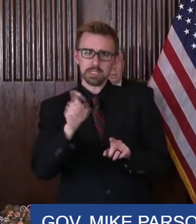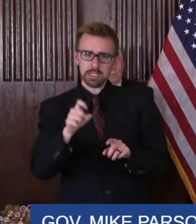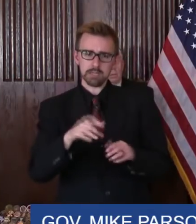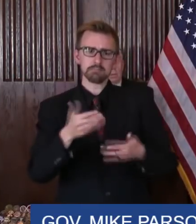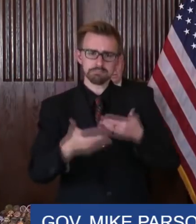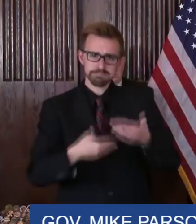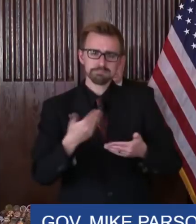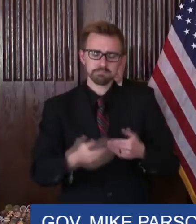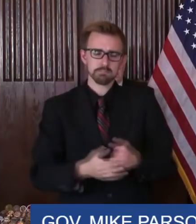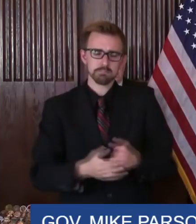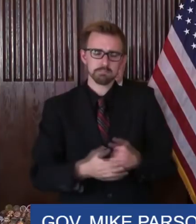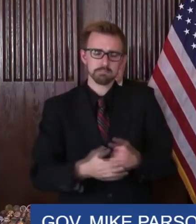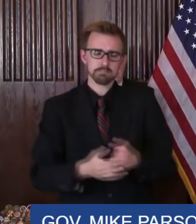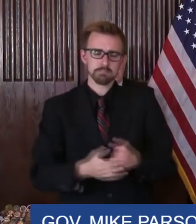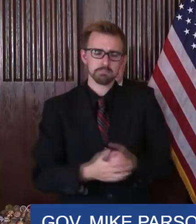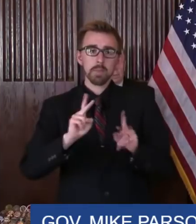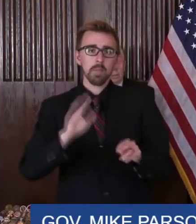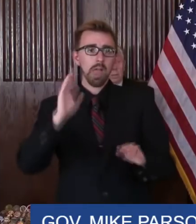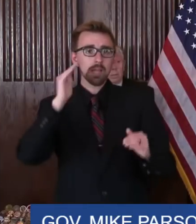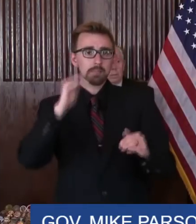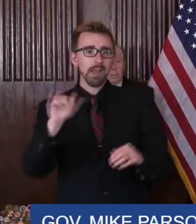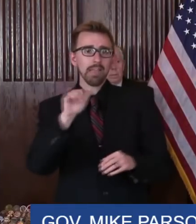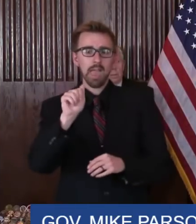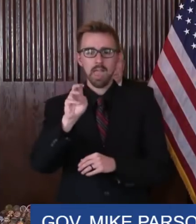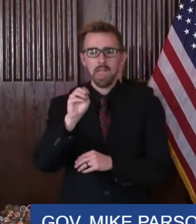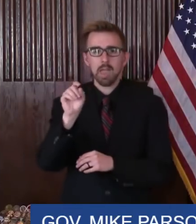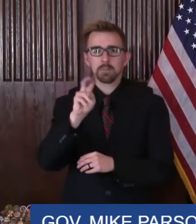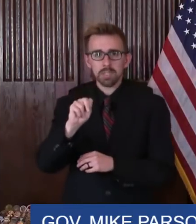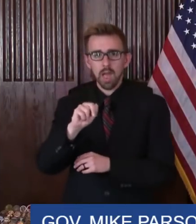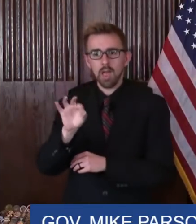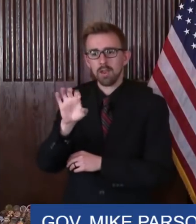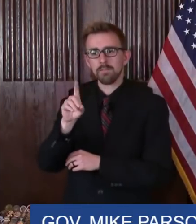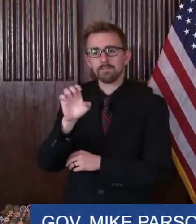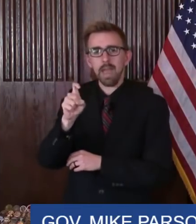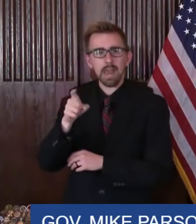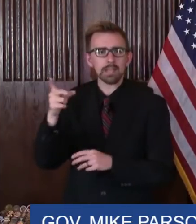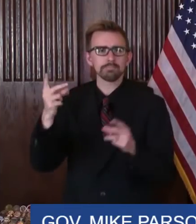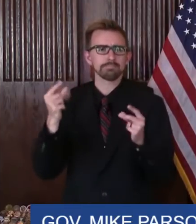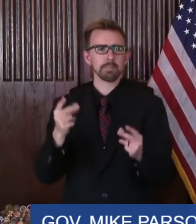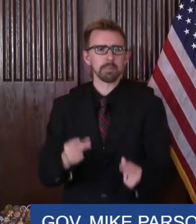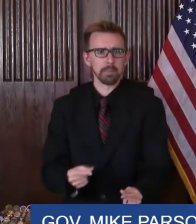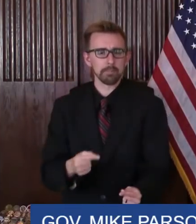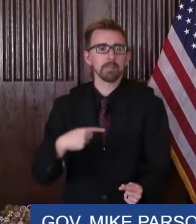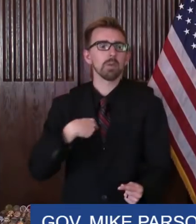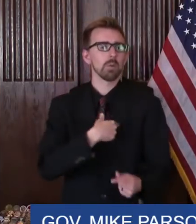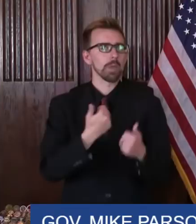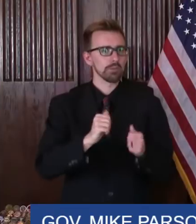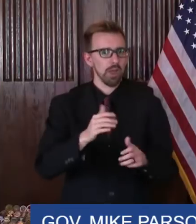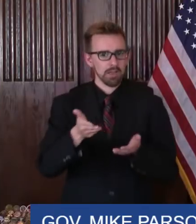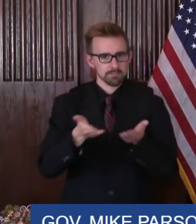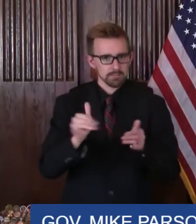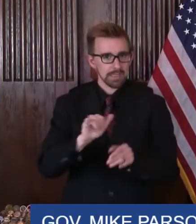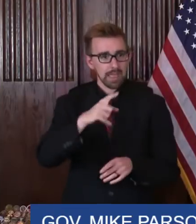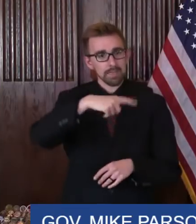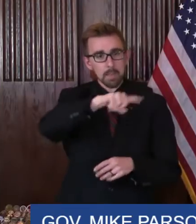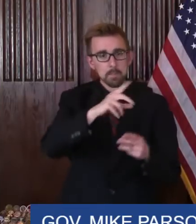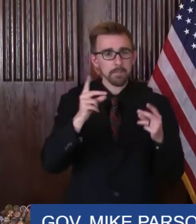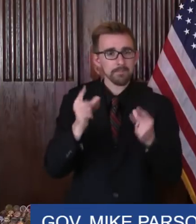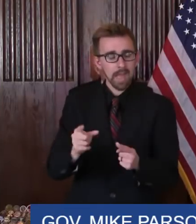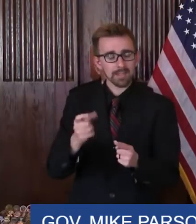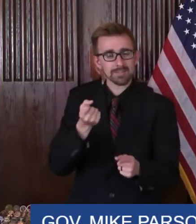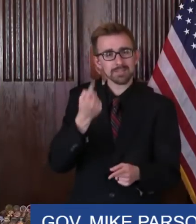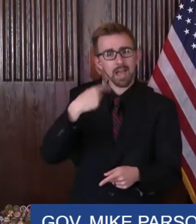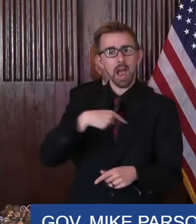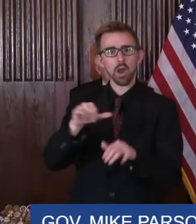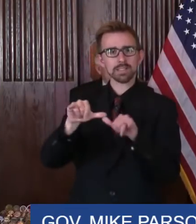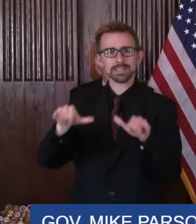services provided by private sector companies like Amazon, FedEx, and PayPal. While we aspire to serve at those levels of delivery, our